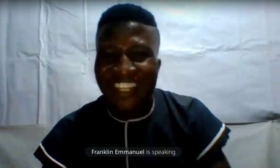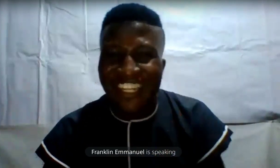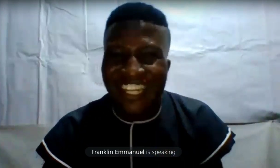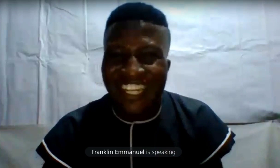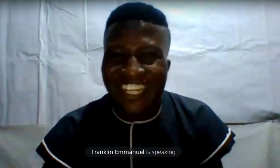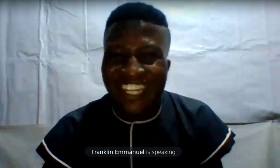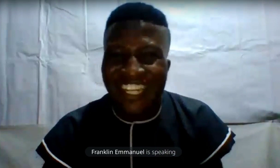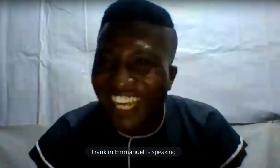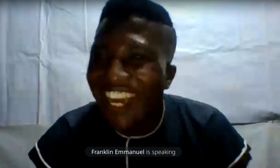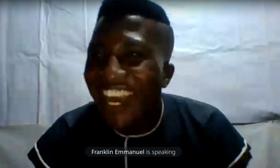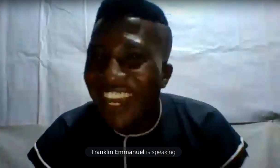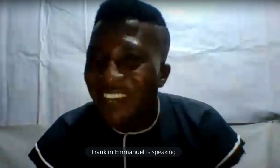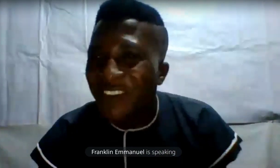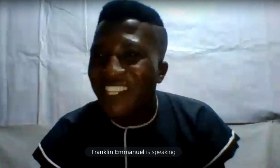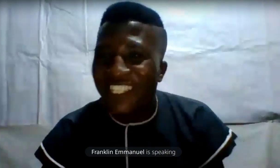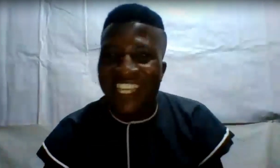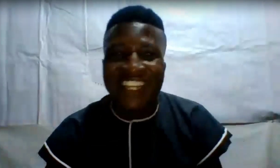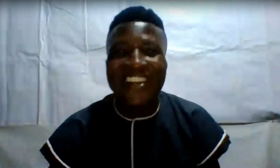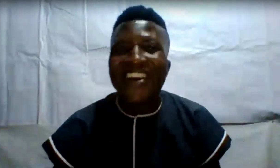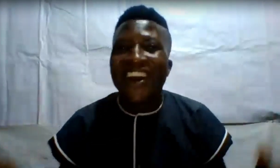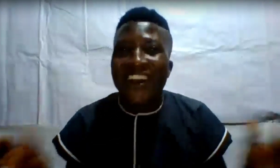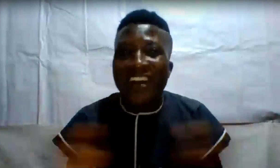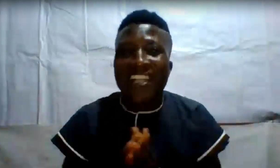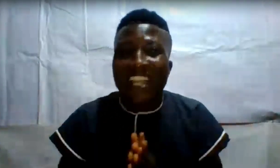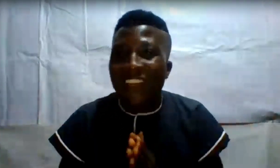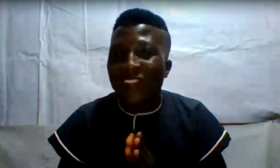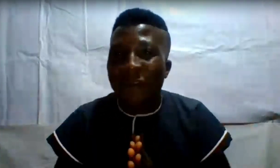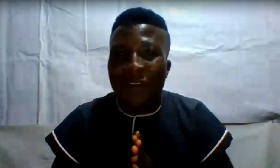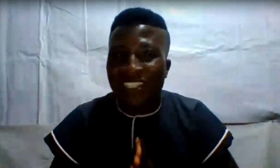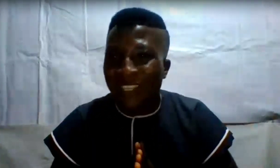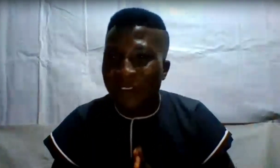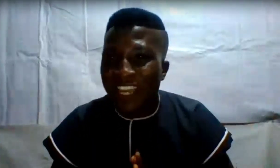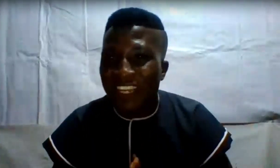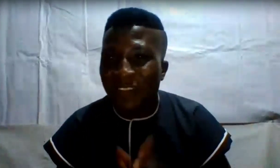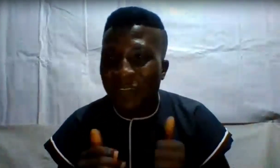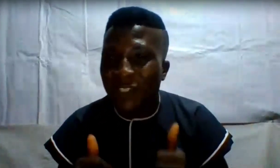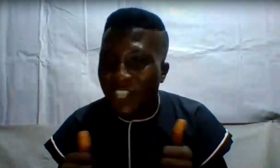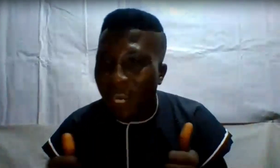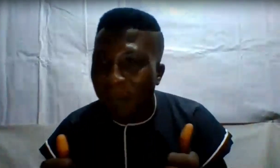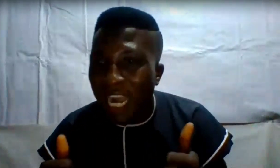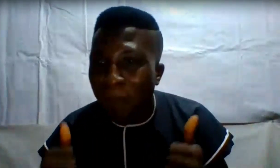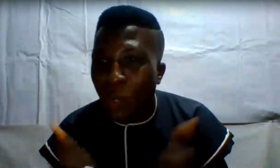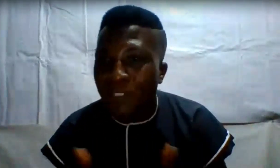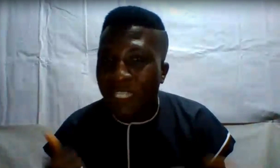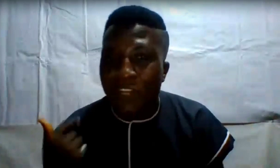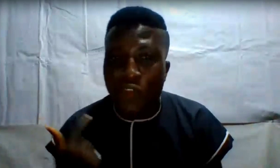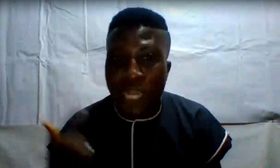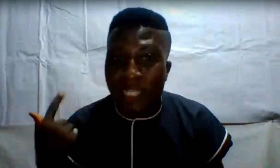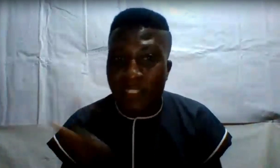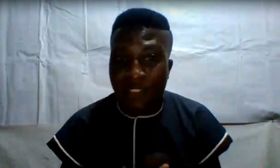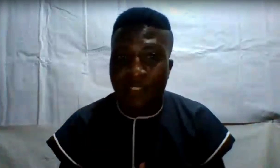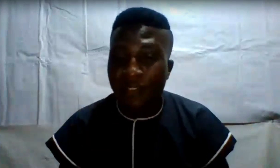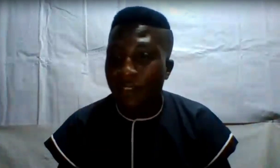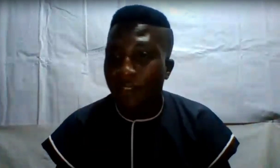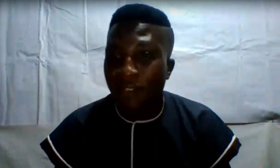you so much, Steven. Good job. Austin, you're next. Let's go. Please put on your video and let's do